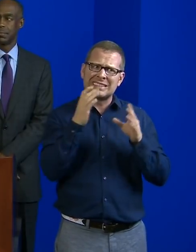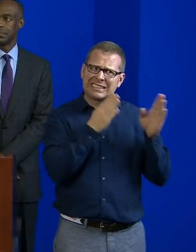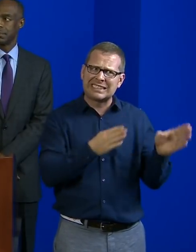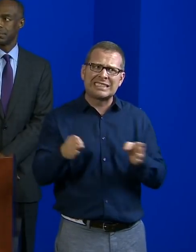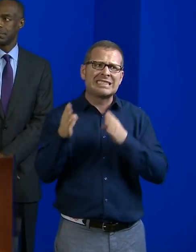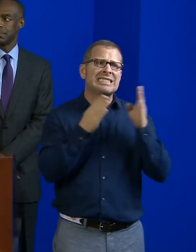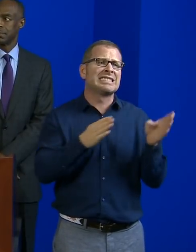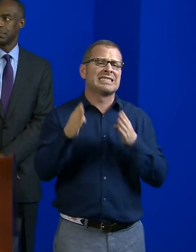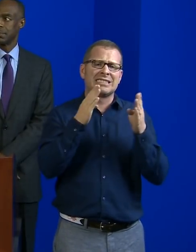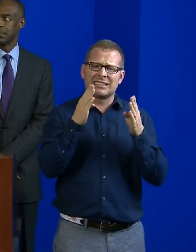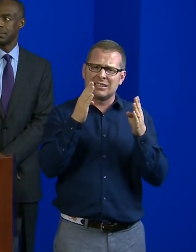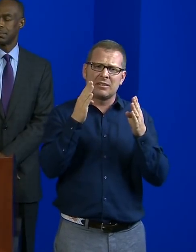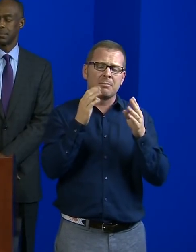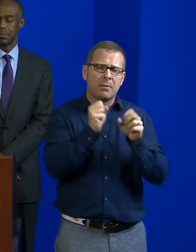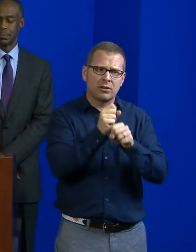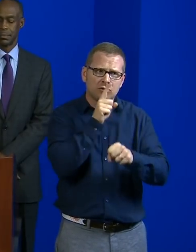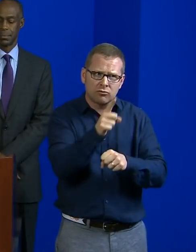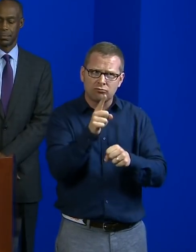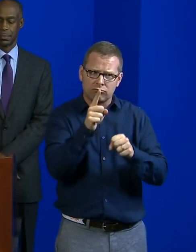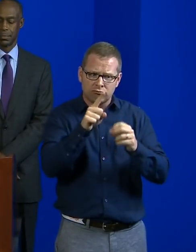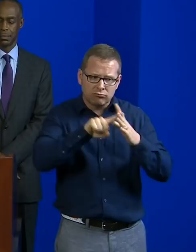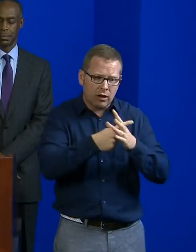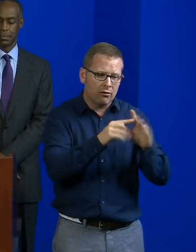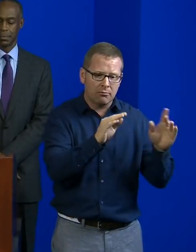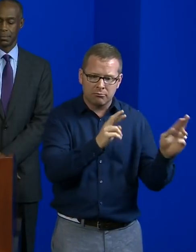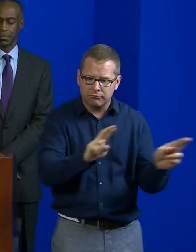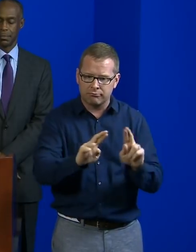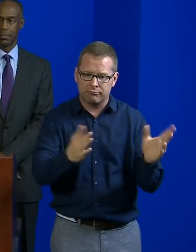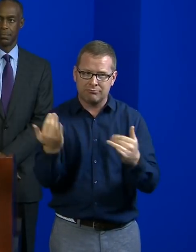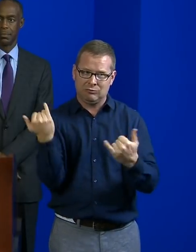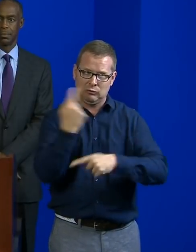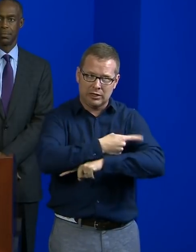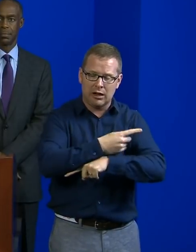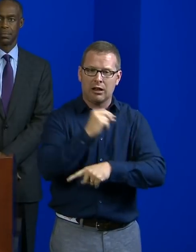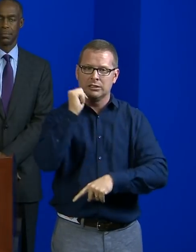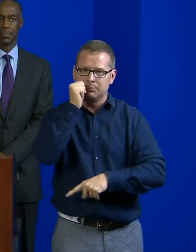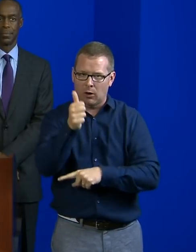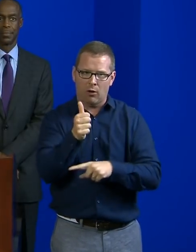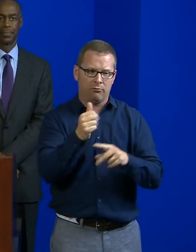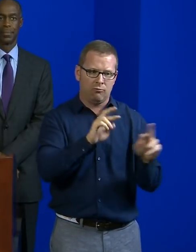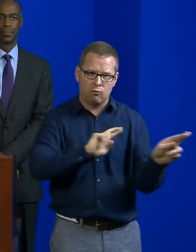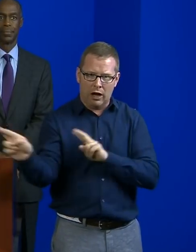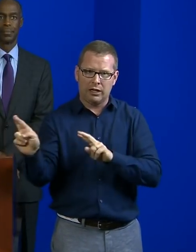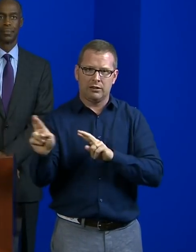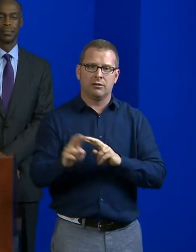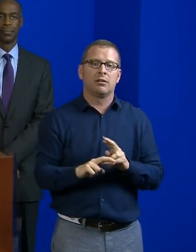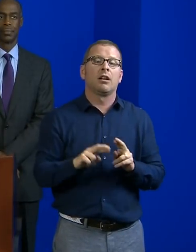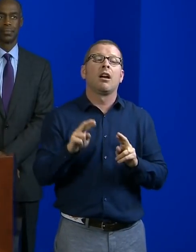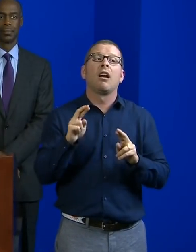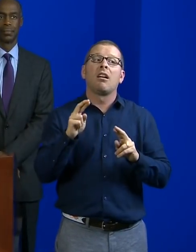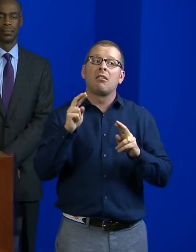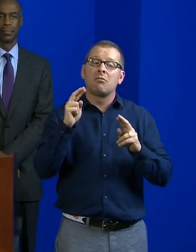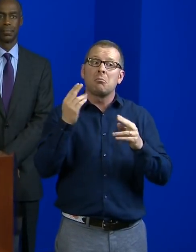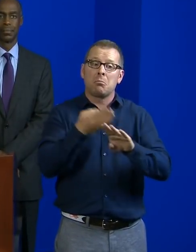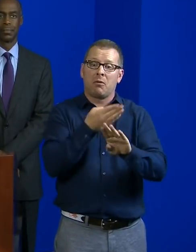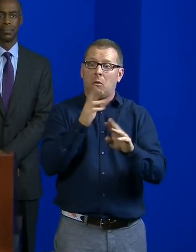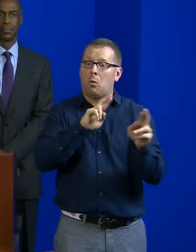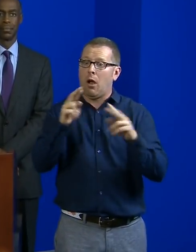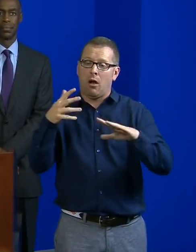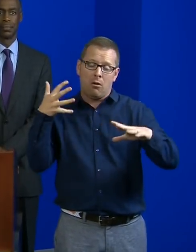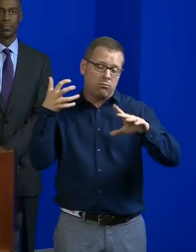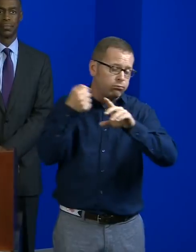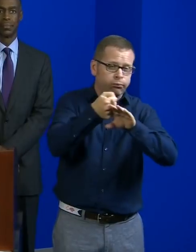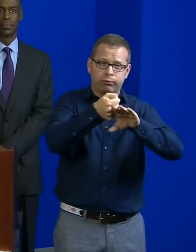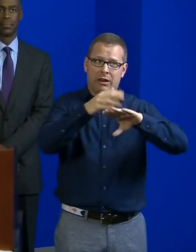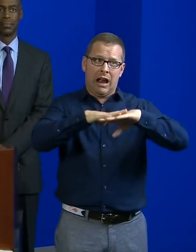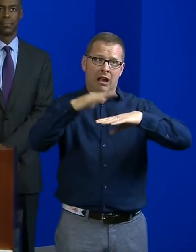and tomorrow, before the arrival of the tropical storm force winds occurs. This will make our